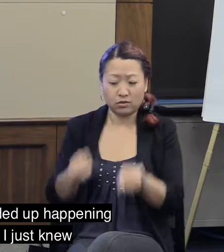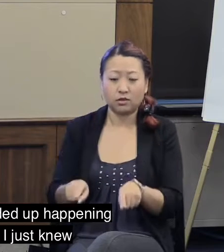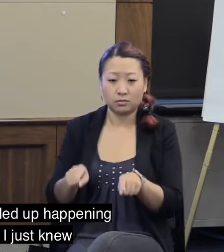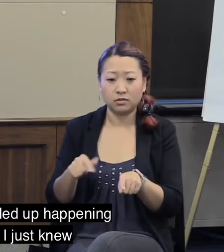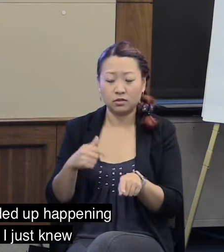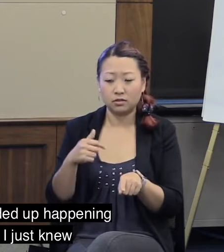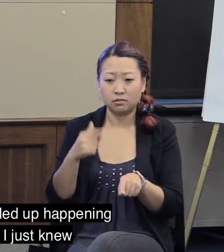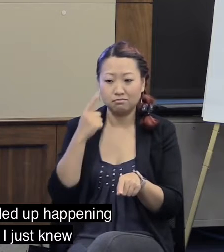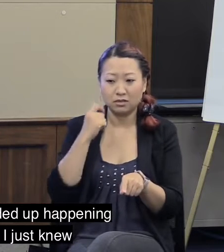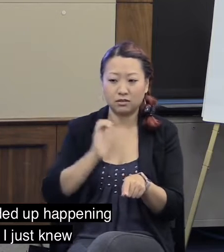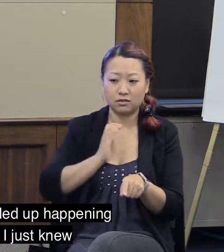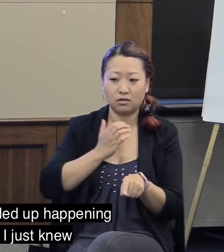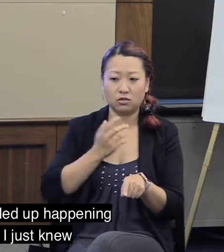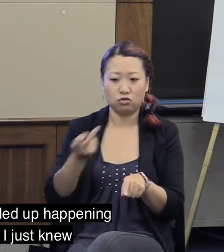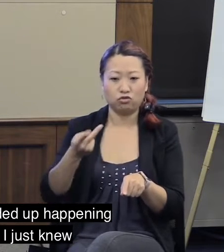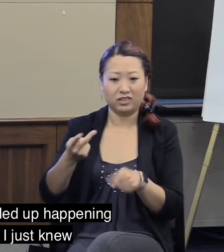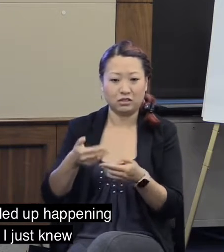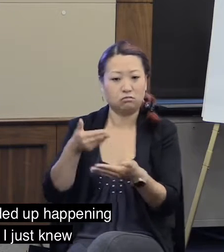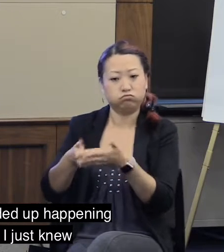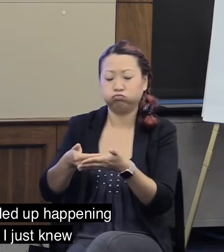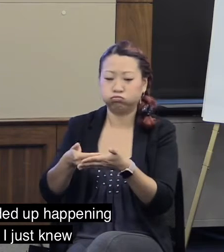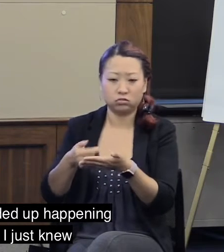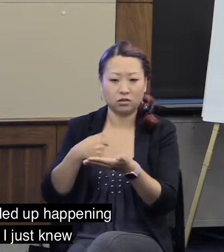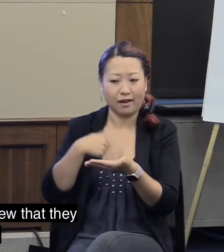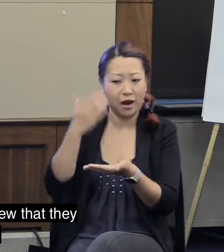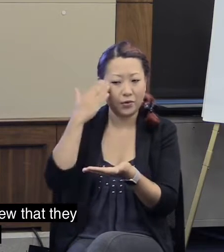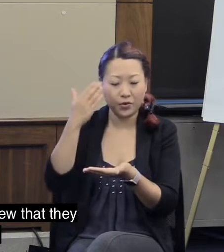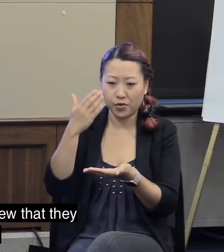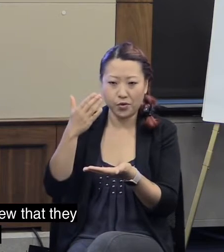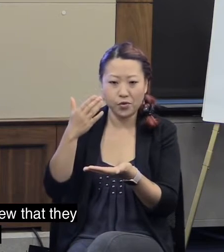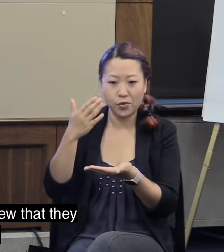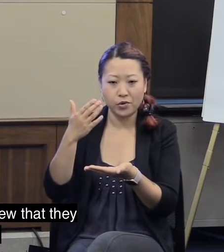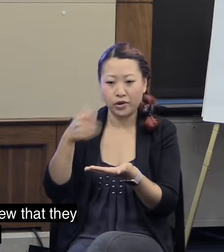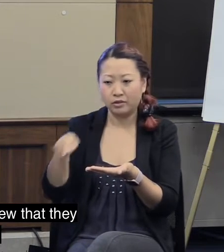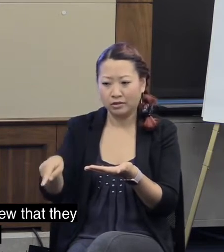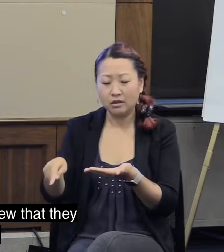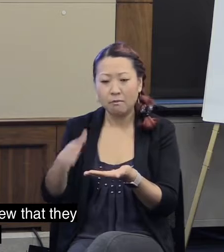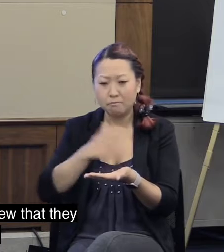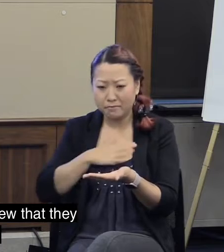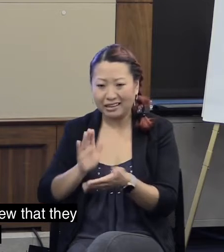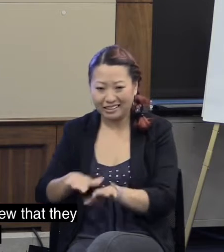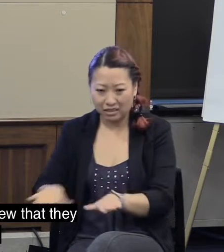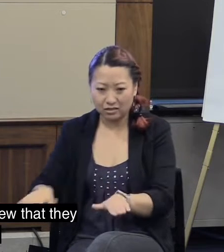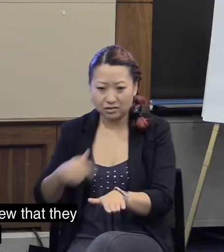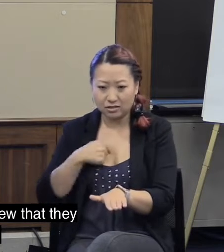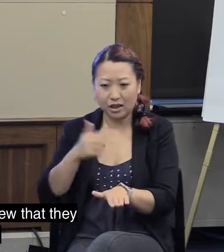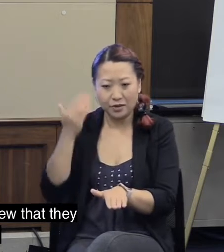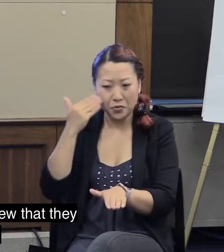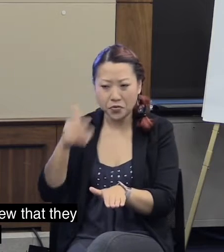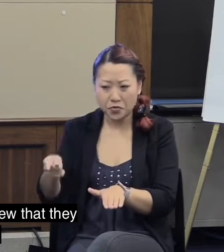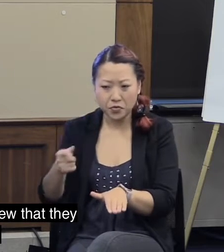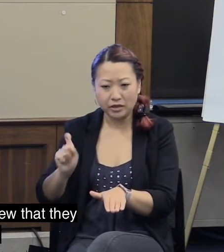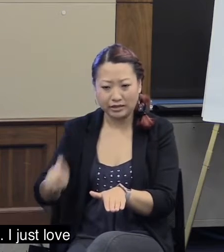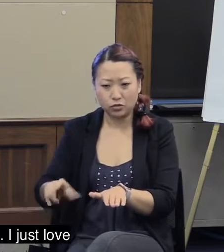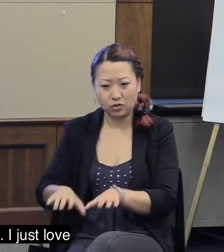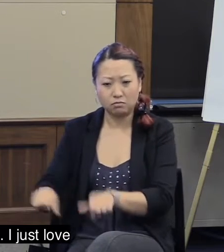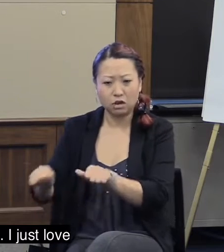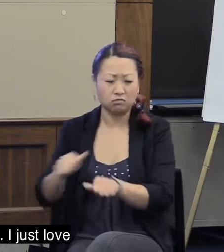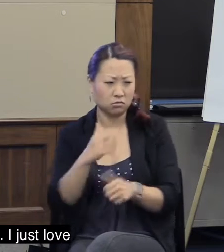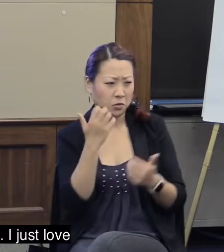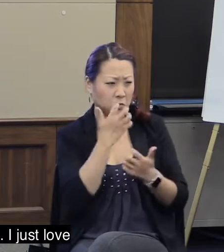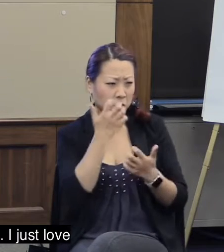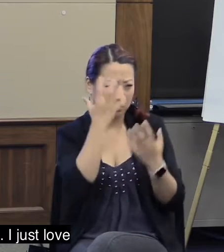was because of our closeness, I just knew that they were my kids. I just knew that they were. And then so, that's